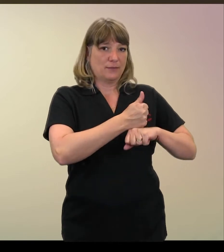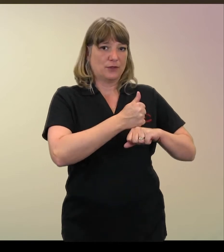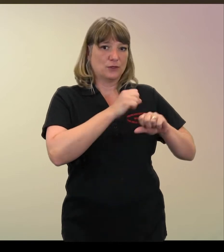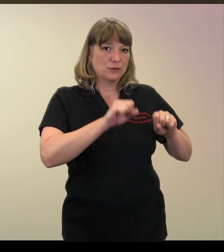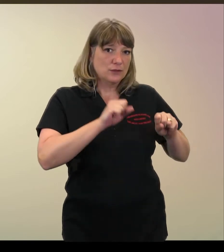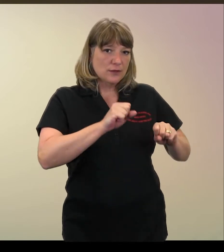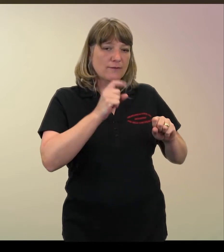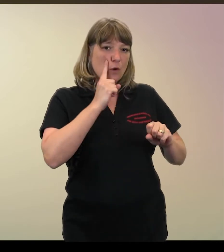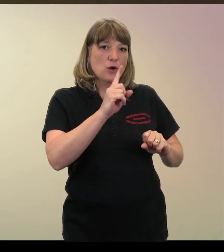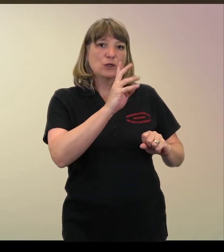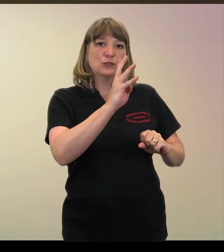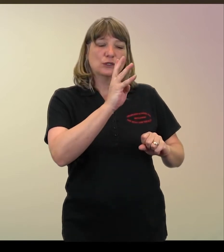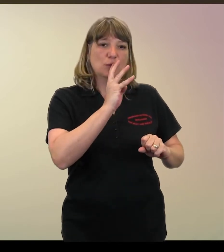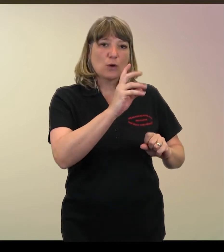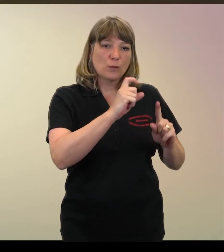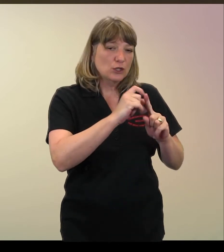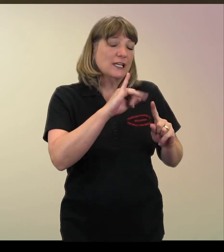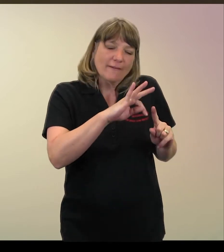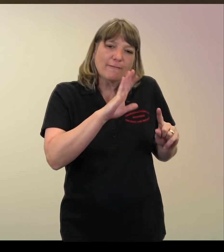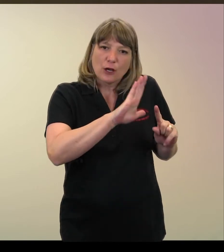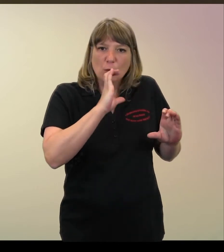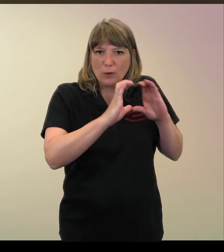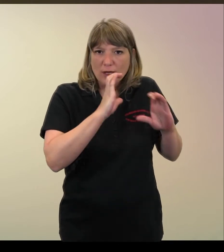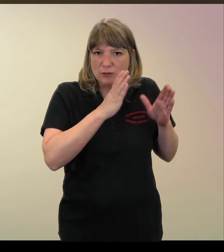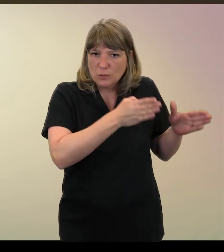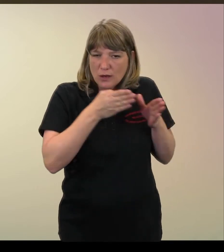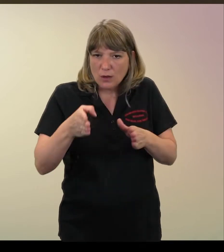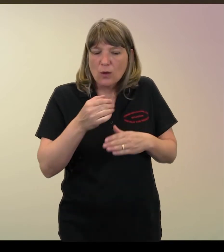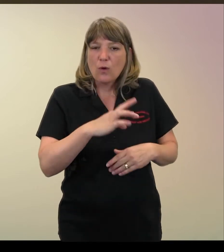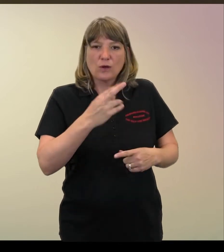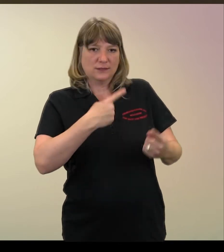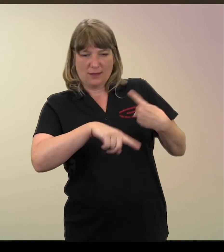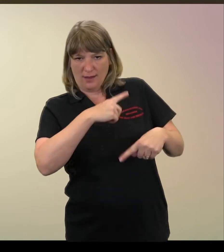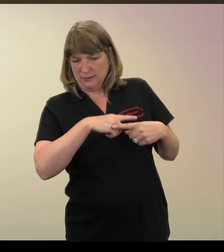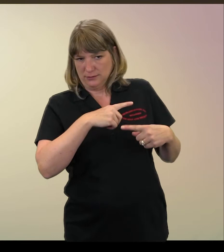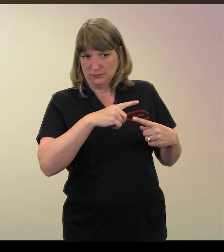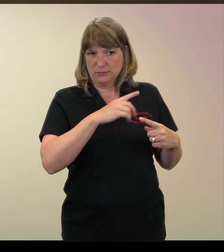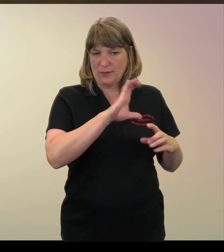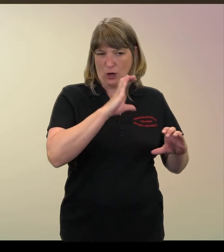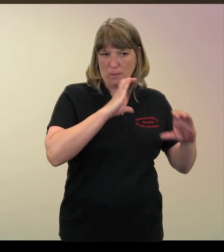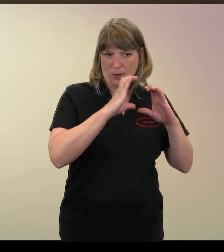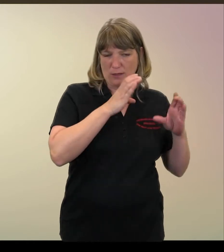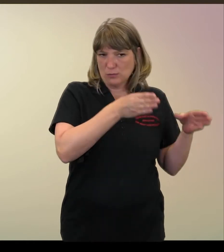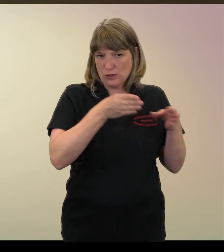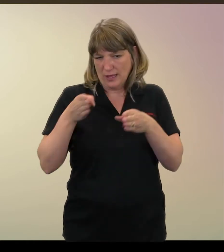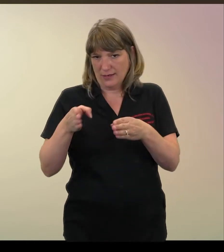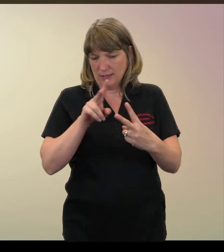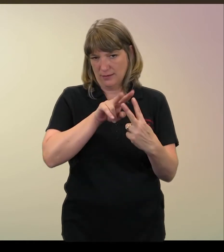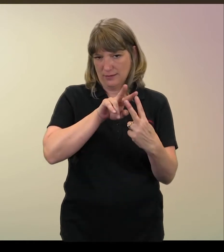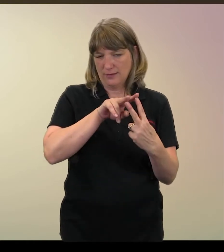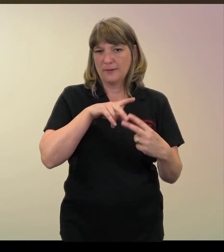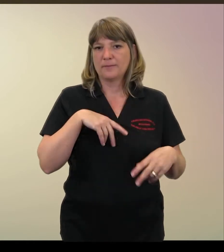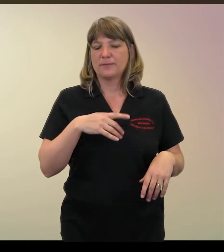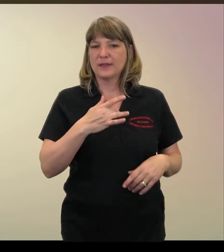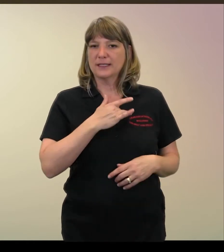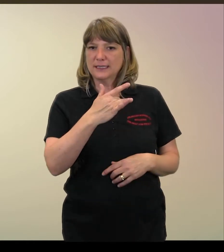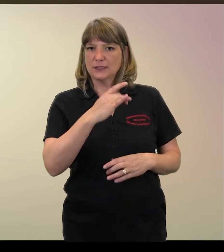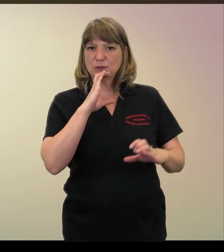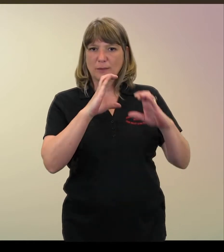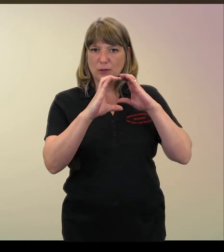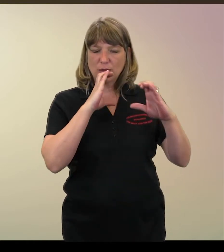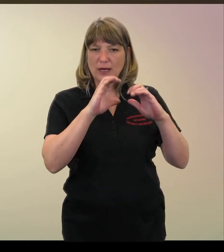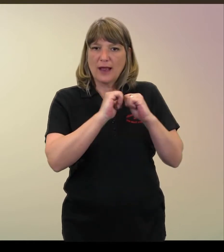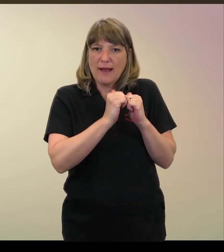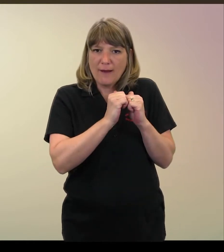the ability to use spoken words, if that's their communication modality, or signs, if that's their communication modality,